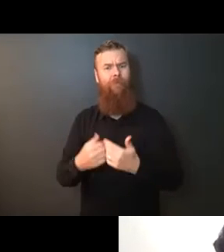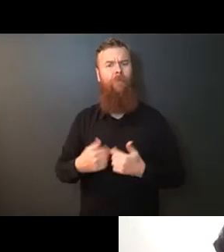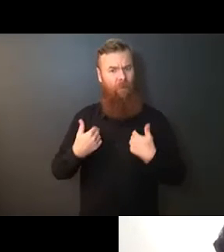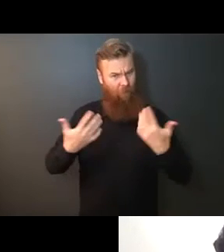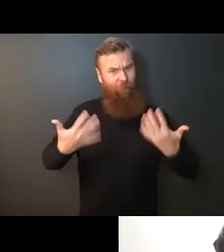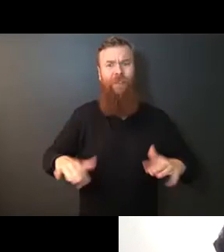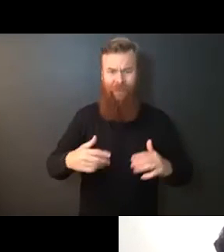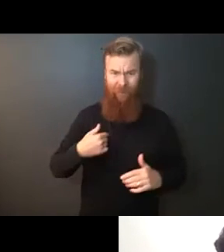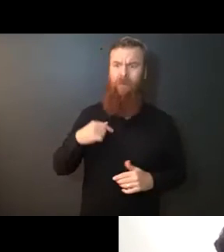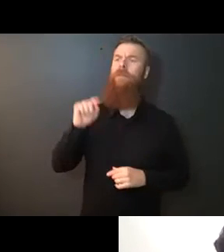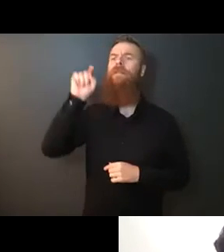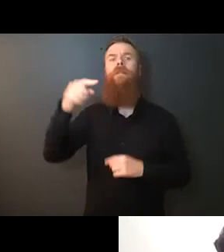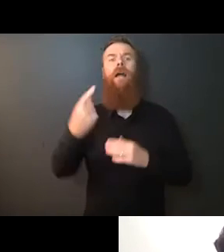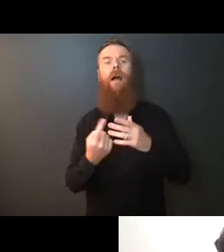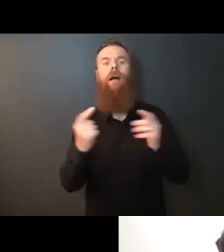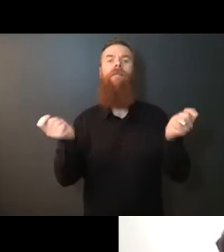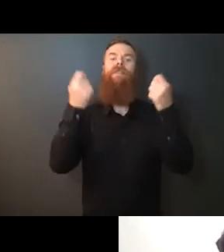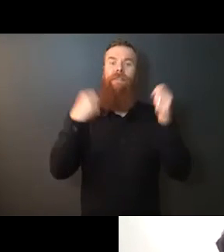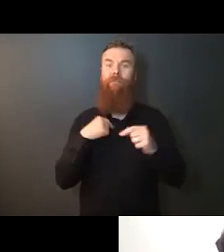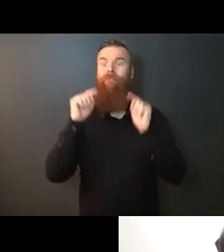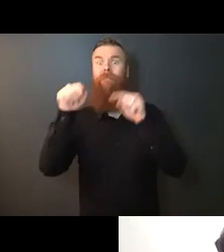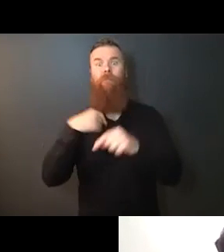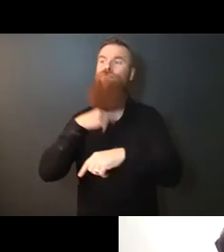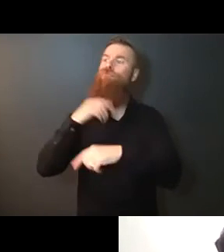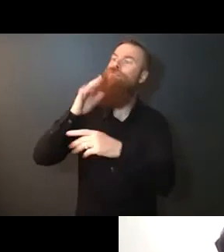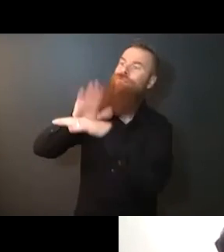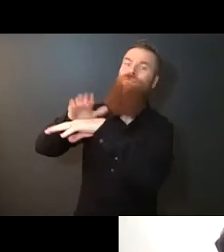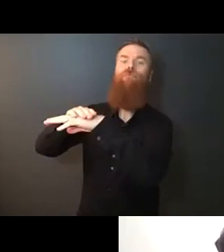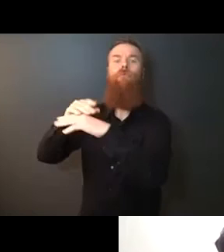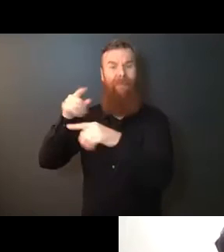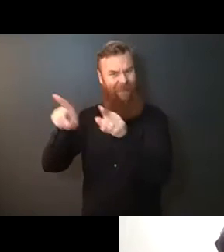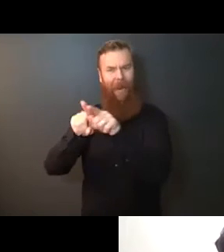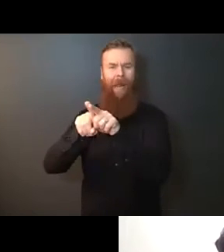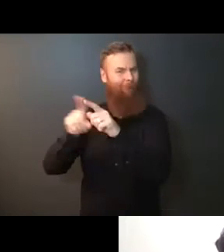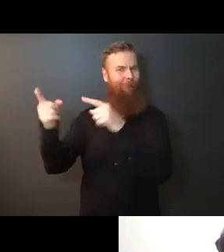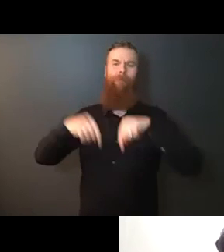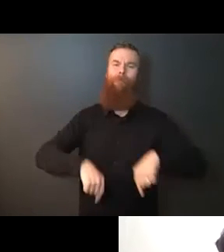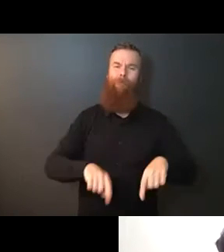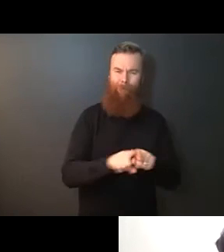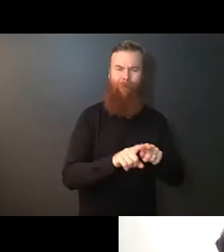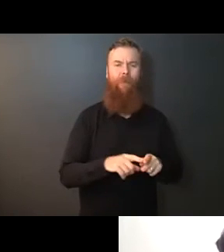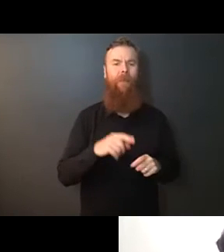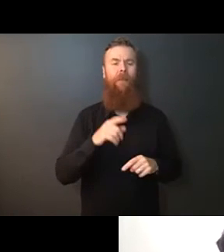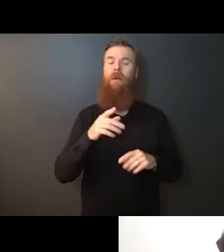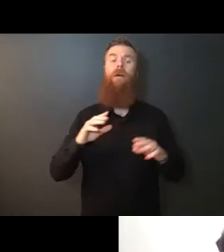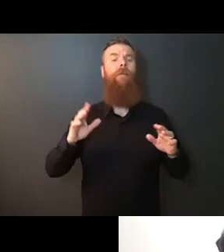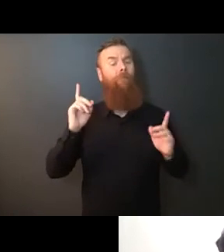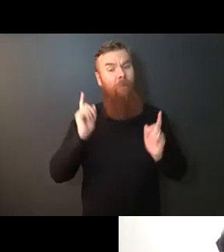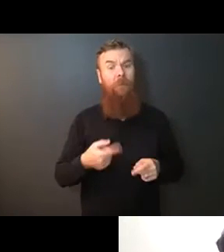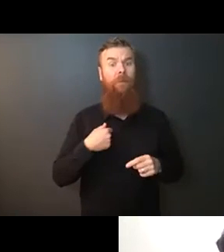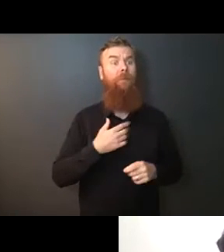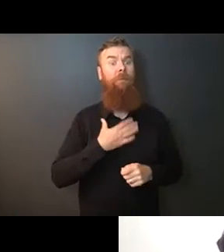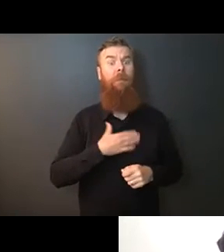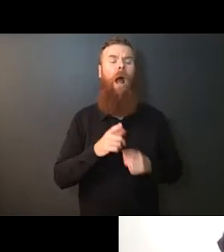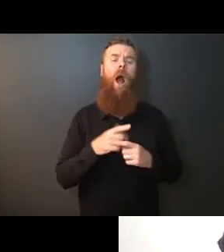cannot keep saying that we need to inspire young people. Actually, it's the other way around. Young